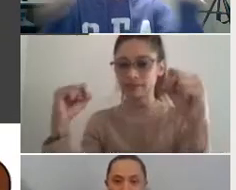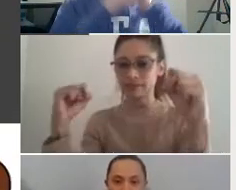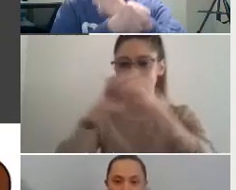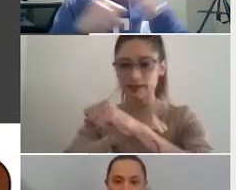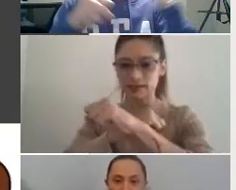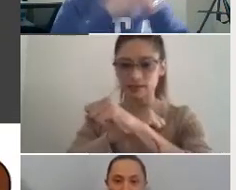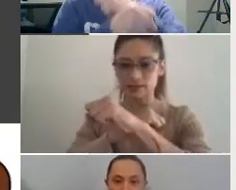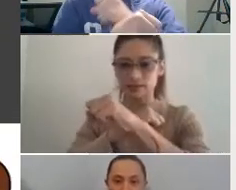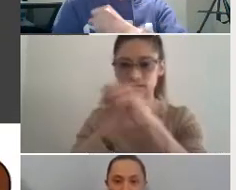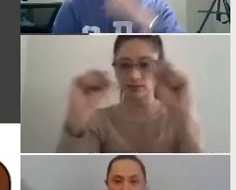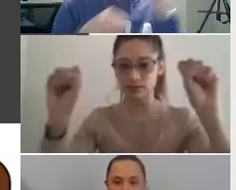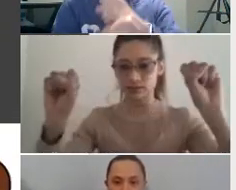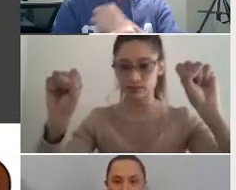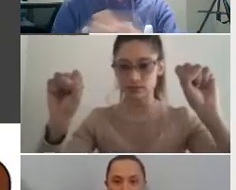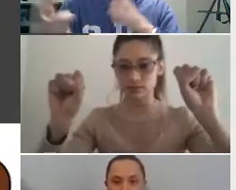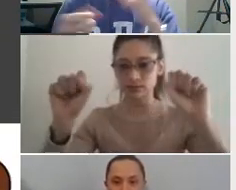So fight.